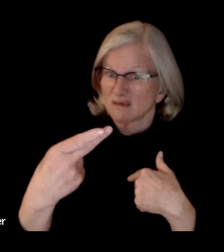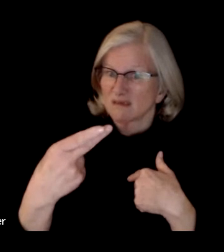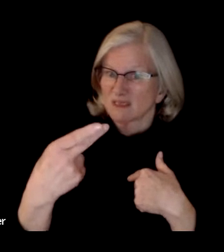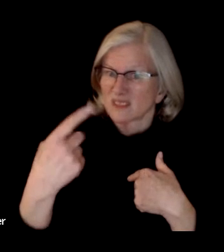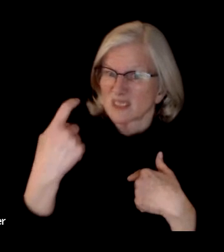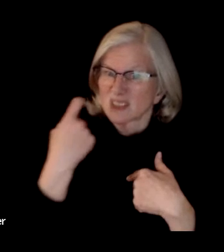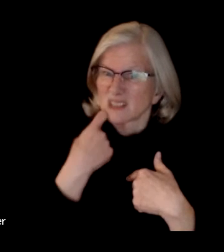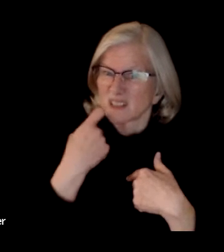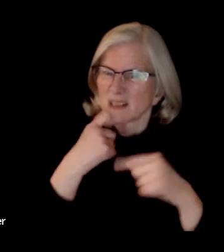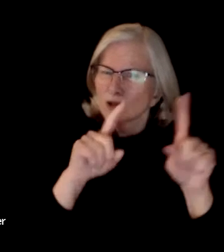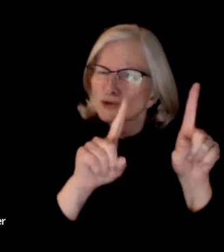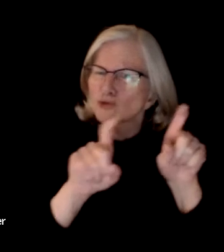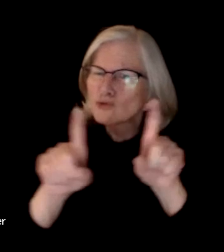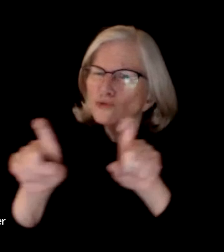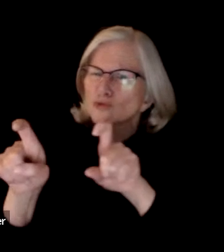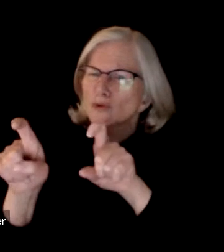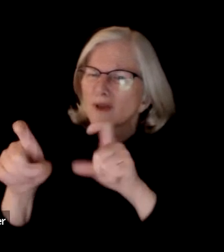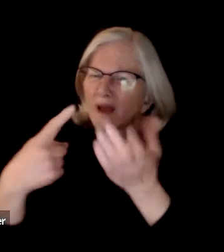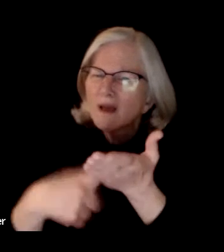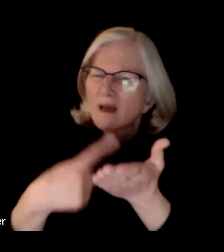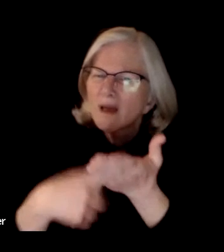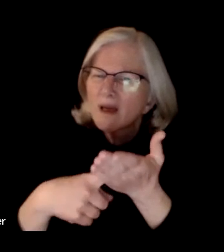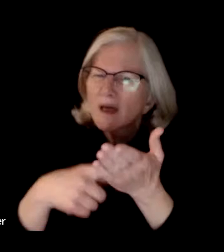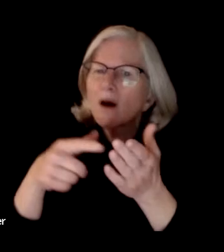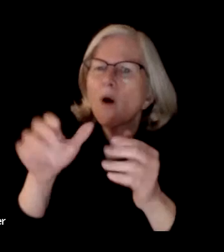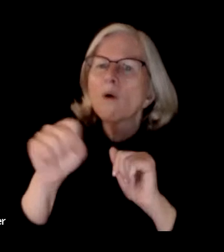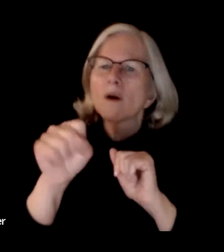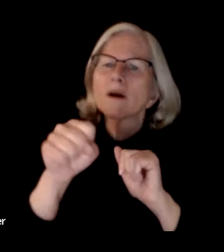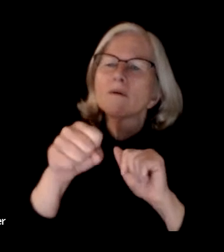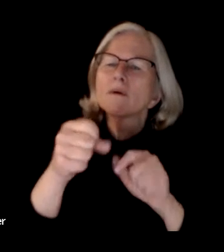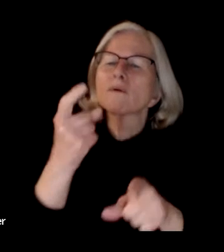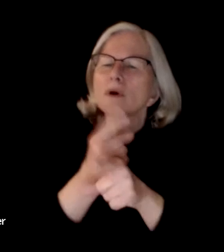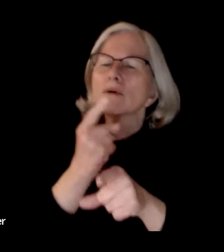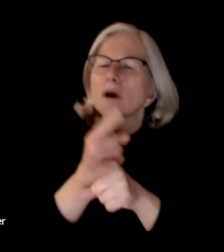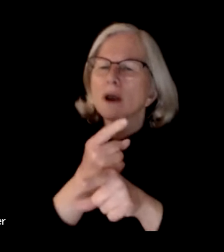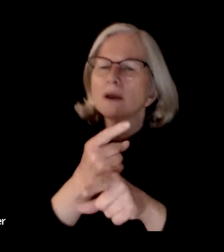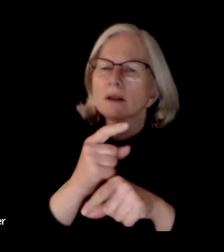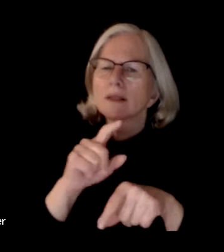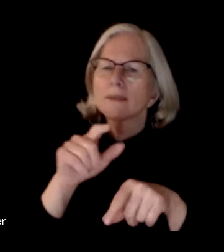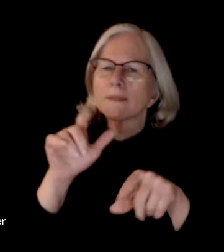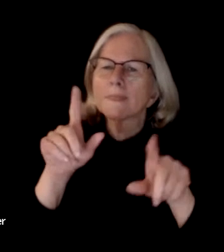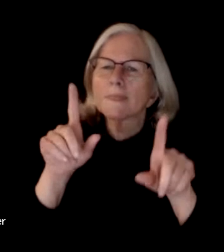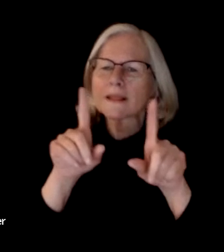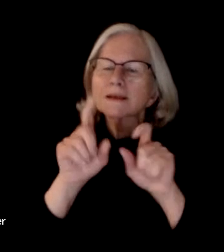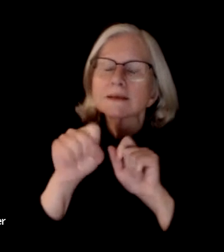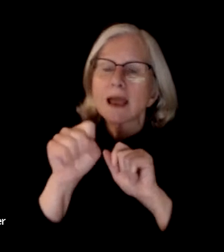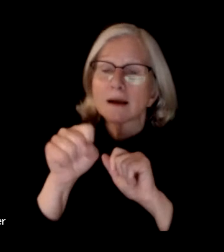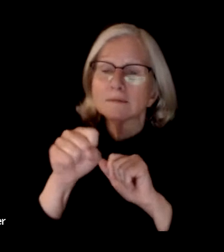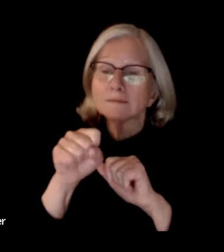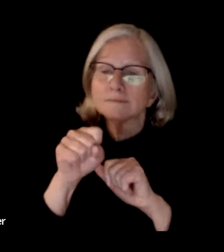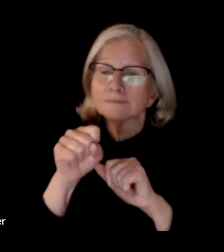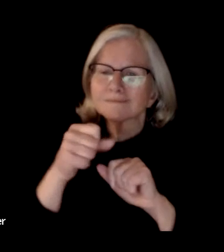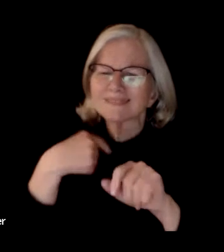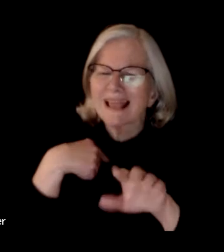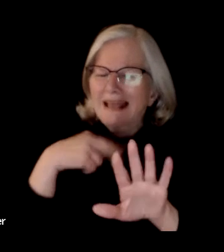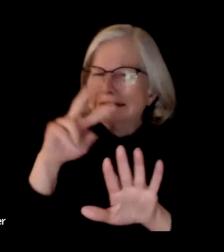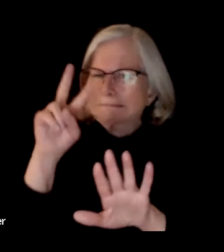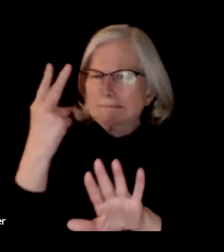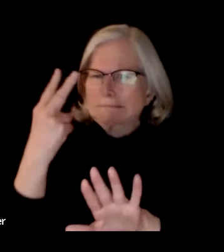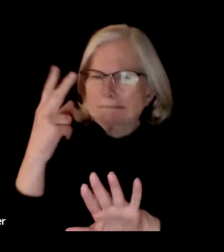ago. The survey of partners. Yep. No, thank you. I'm sorry. I misheard you and thought you said FDA,